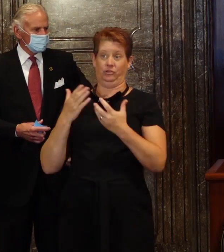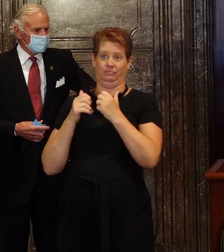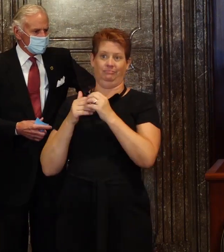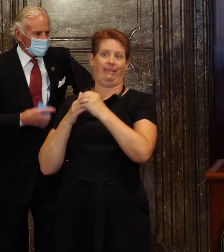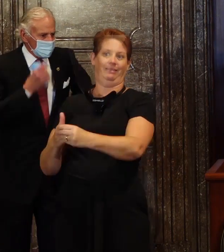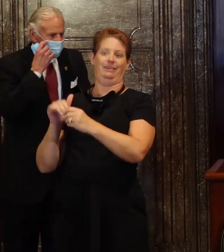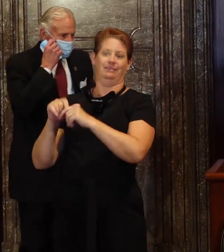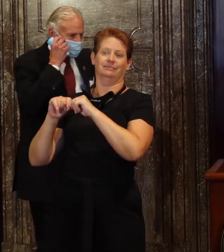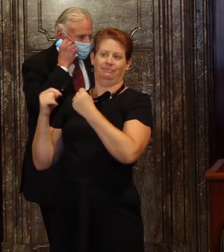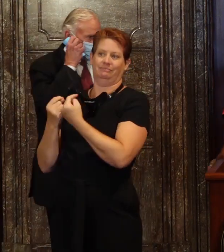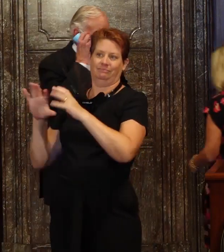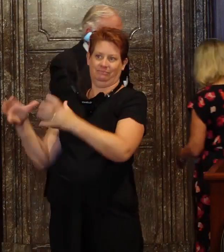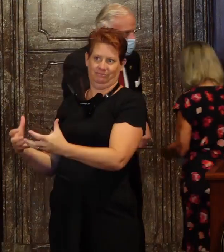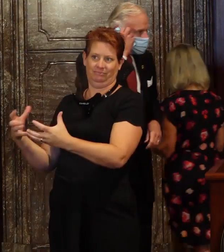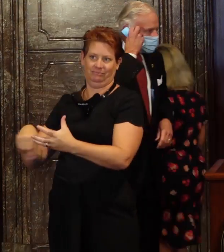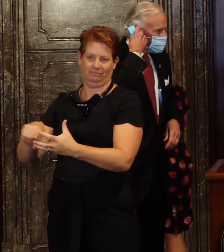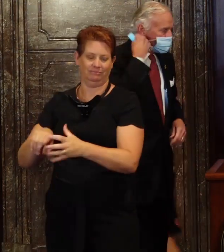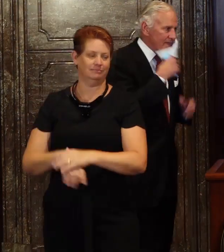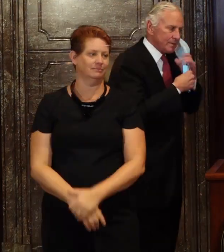Governor. Thank you.